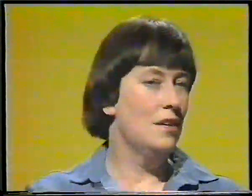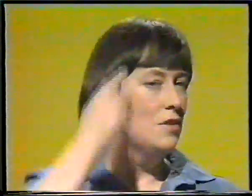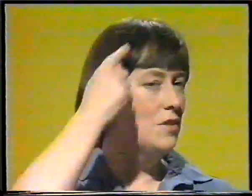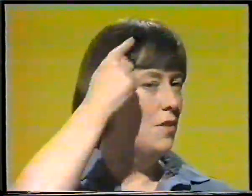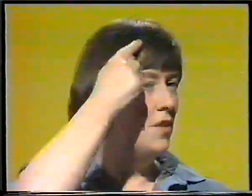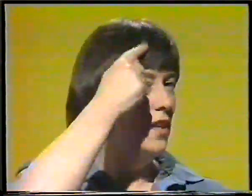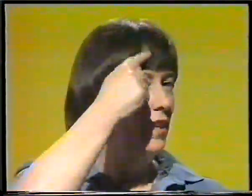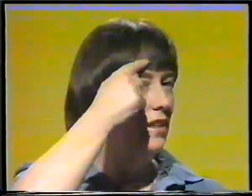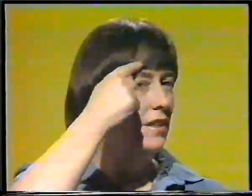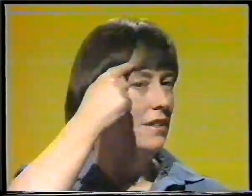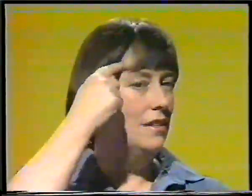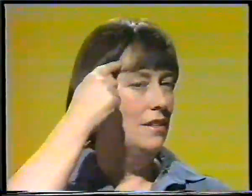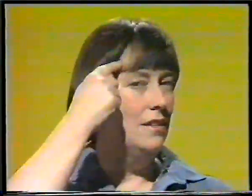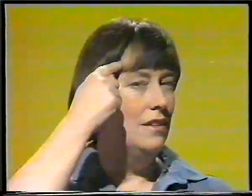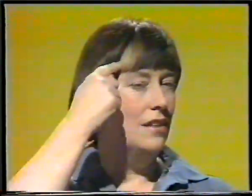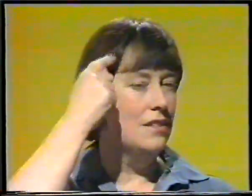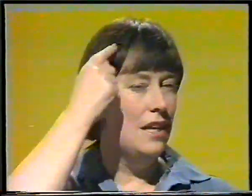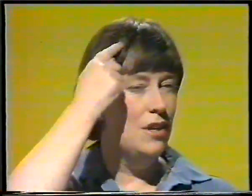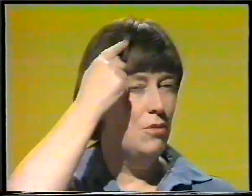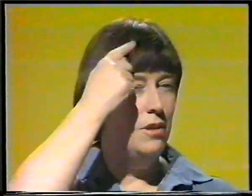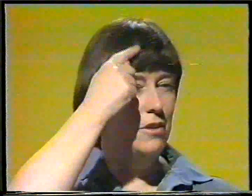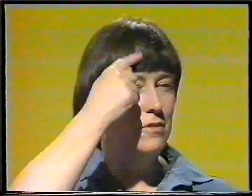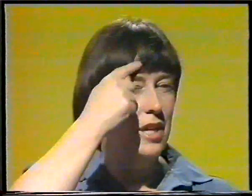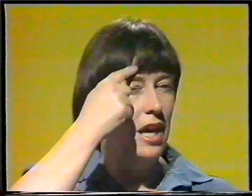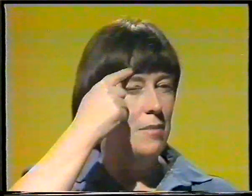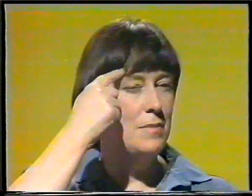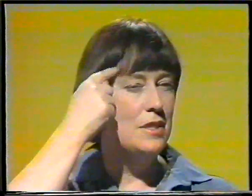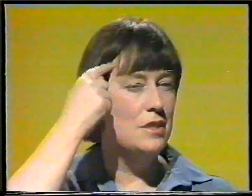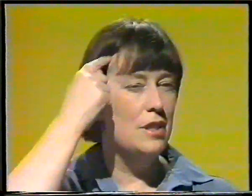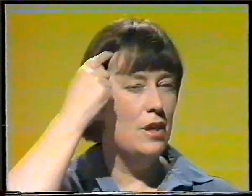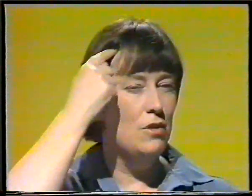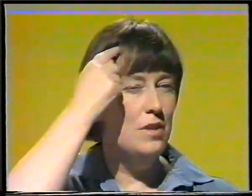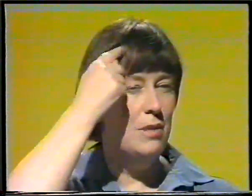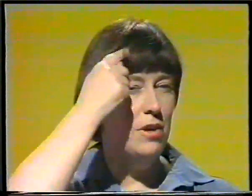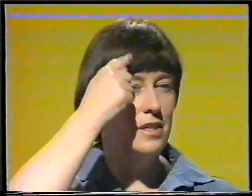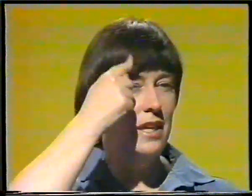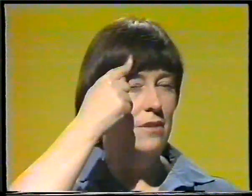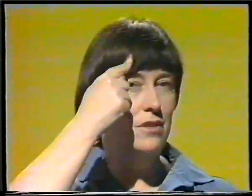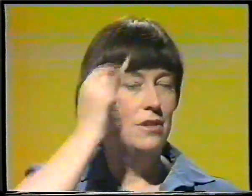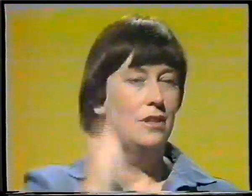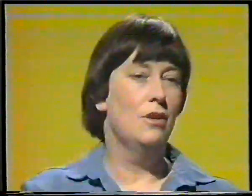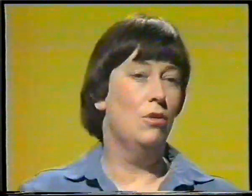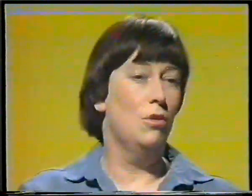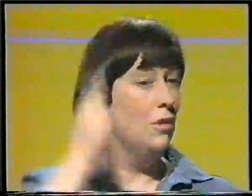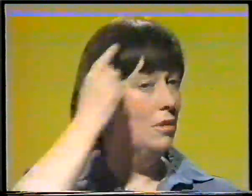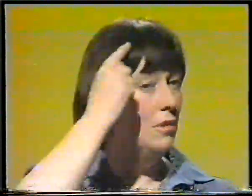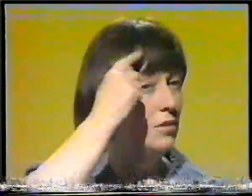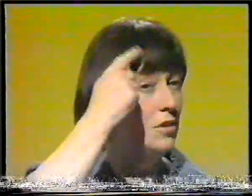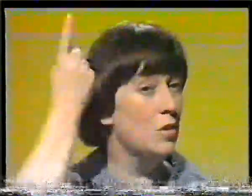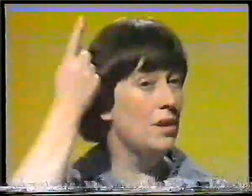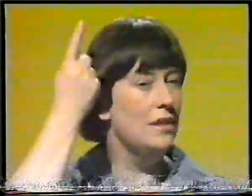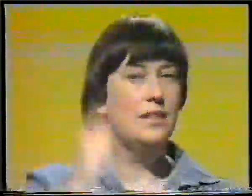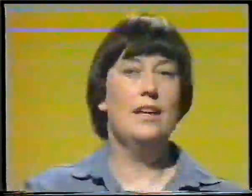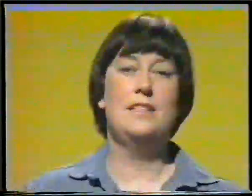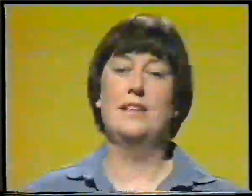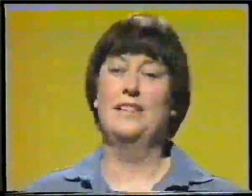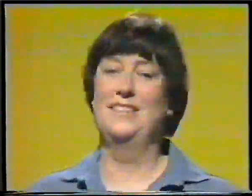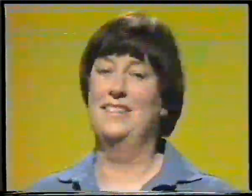To think could take you a lot of time and be slowly worked out, or just a quick little idea.